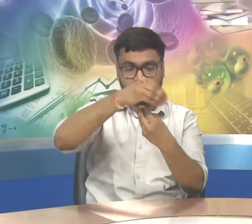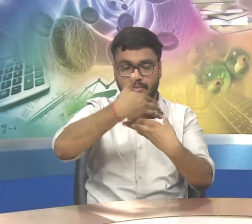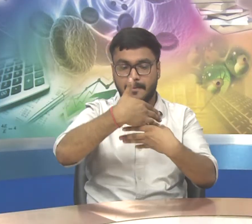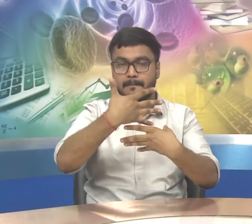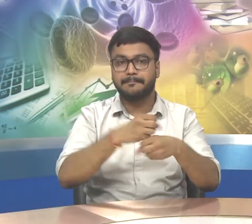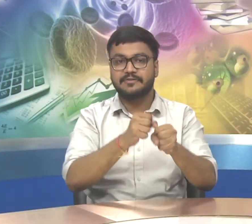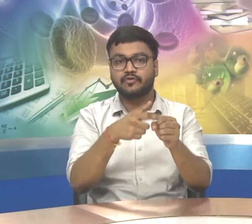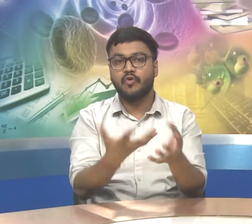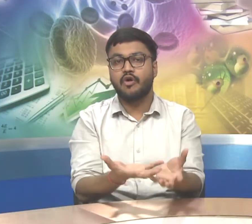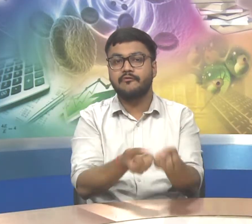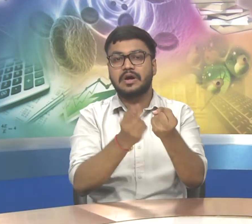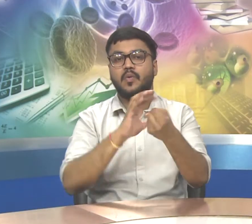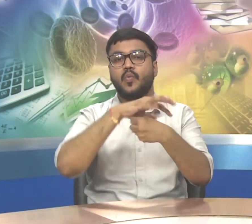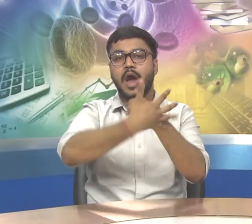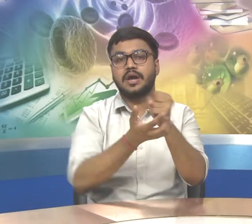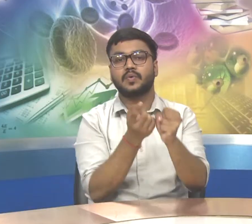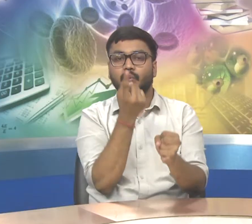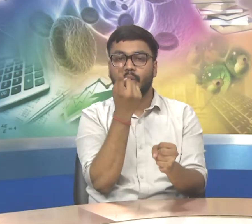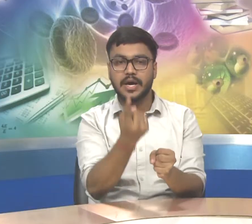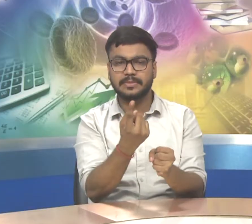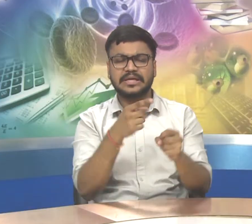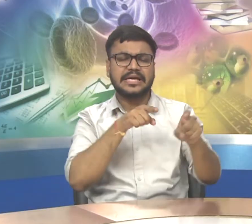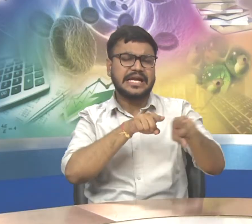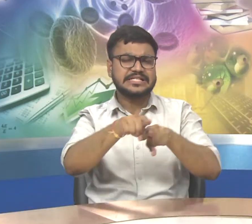which is made up of only one kind of atom.